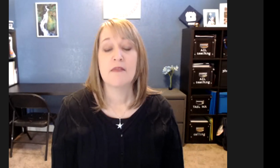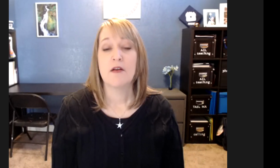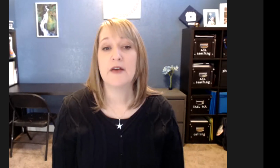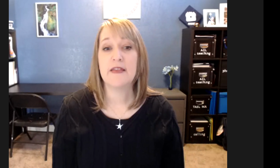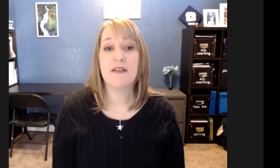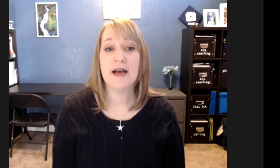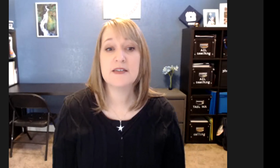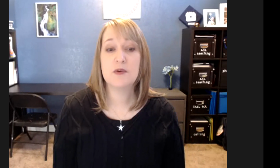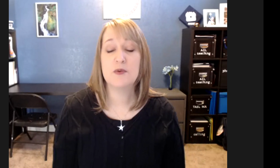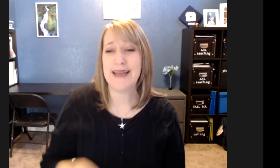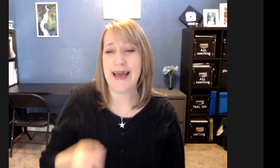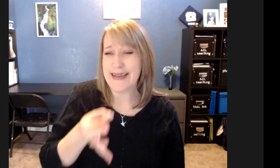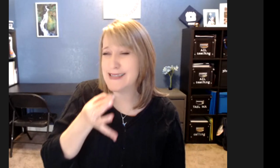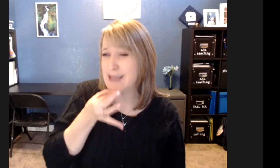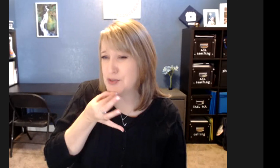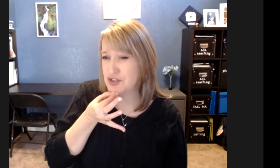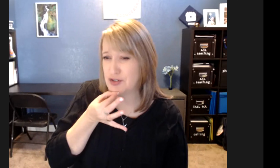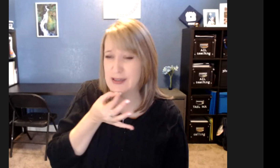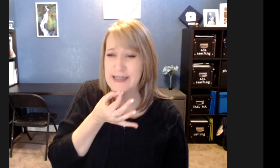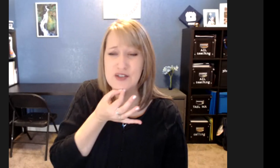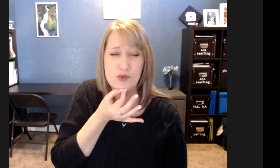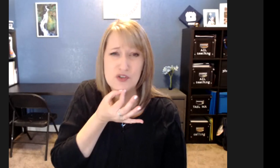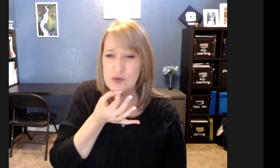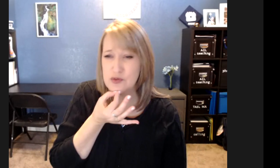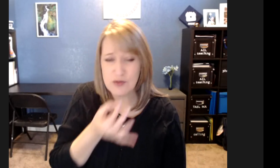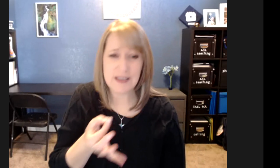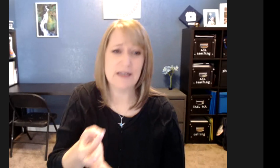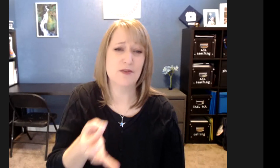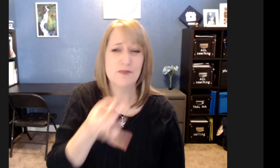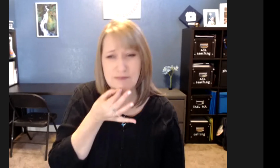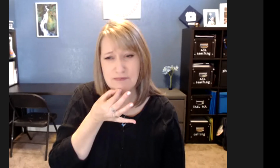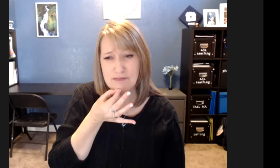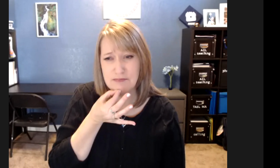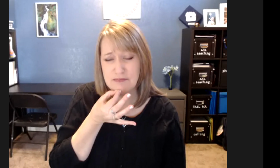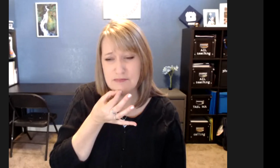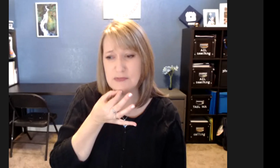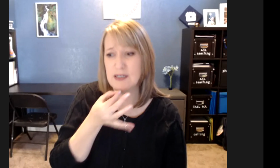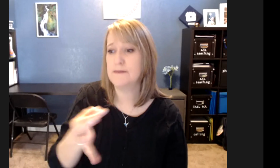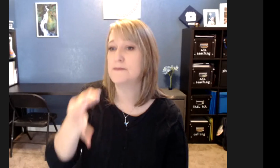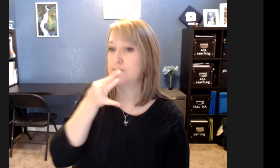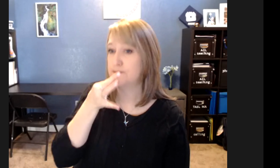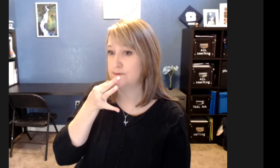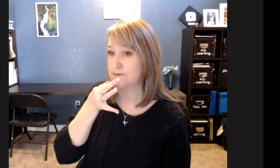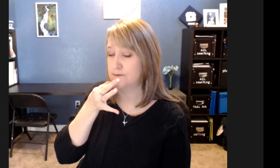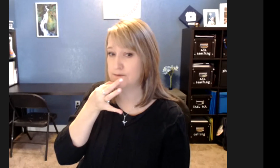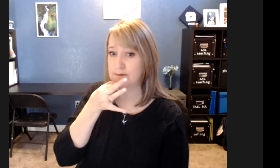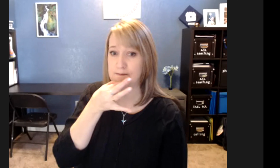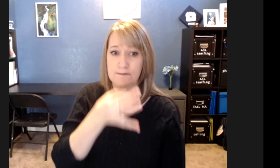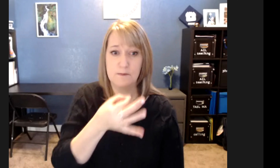All right, the last one was that exceptional, like so skilled, right? With